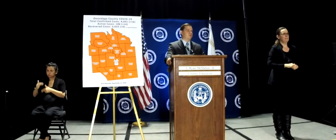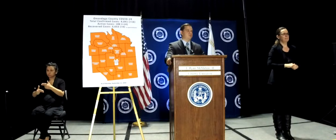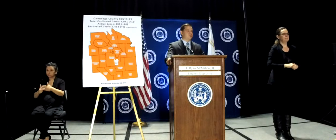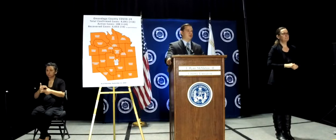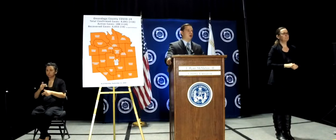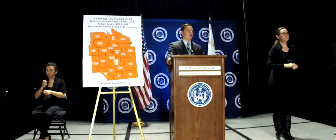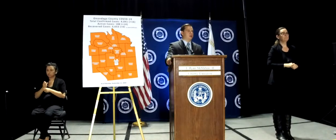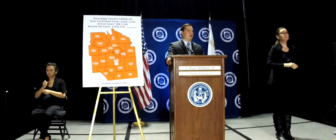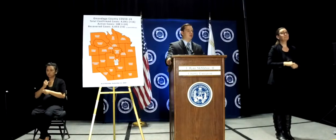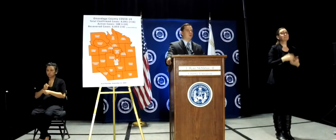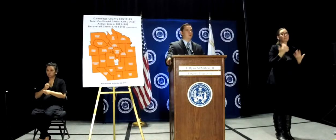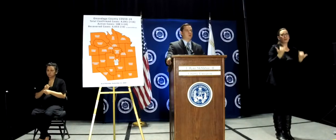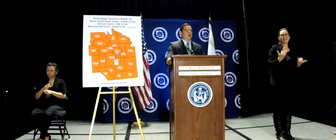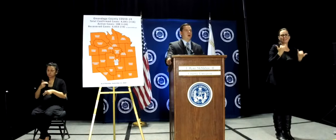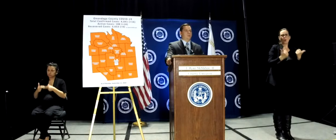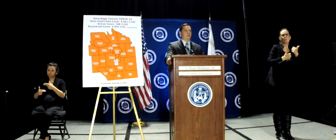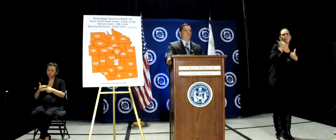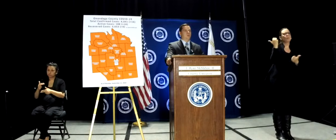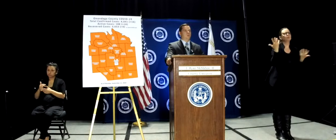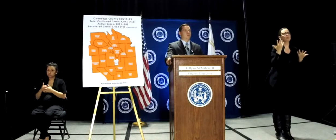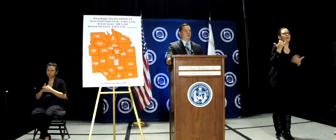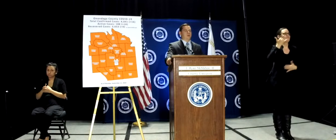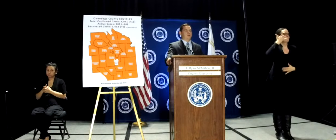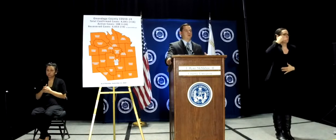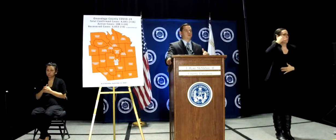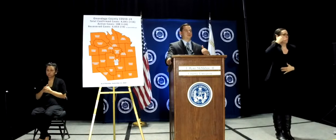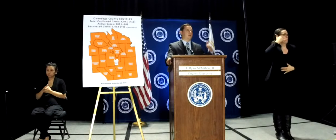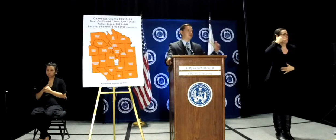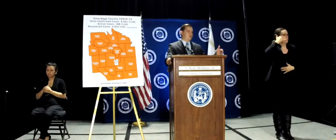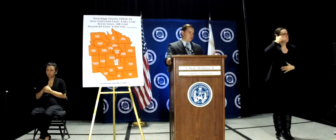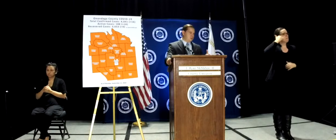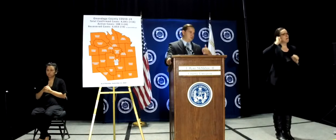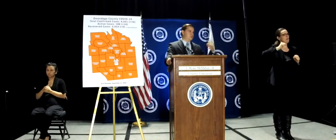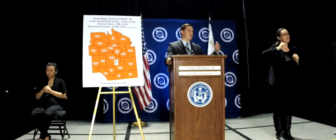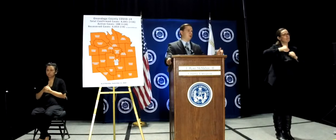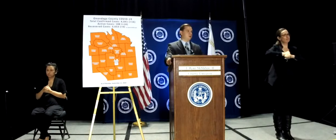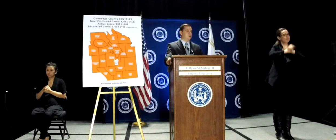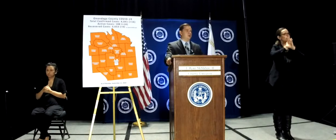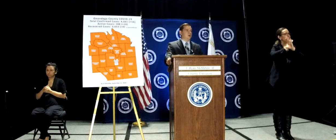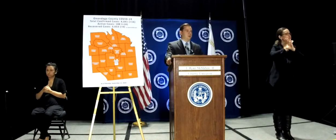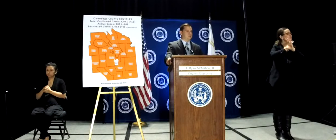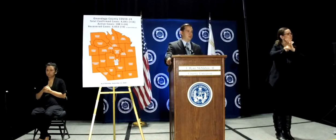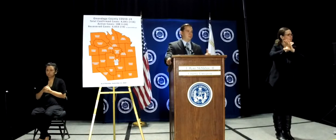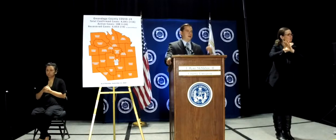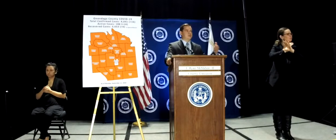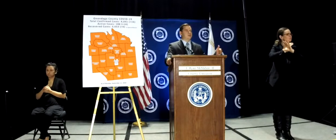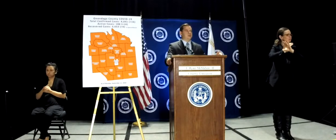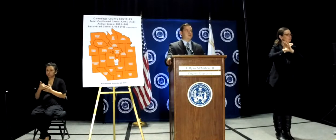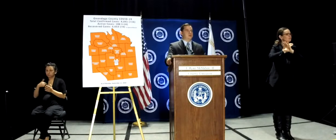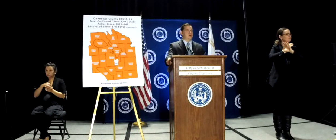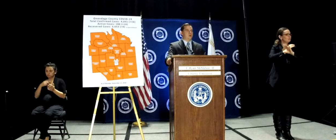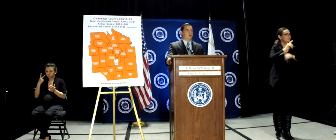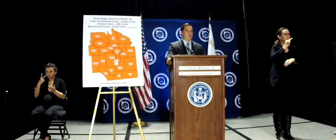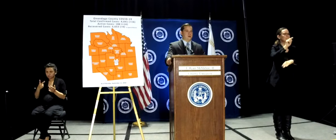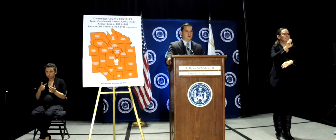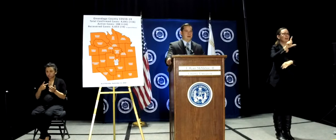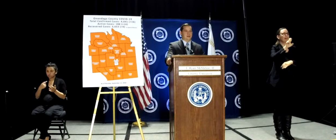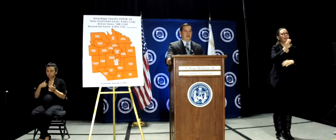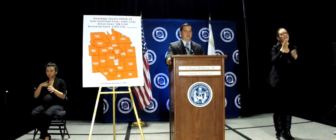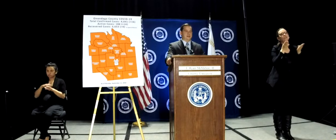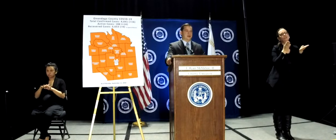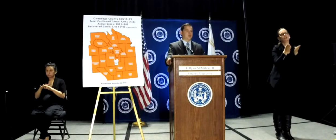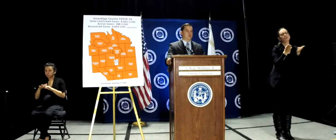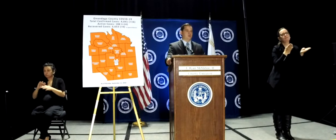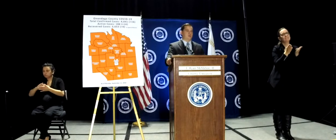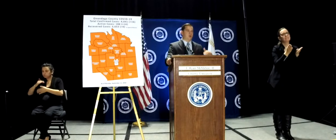that becomes harder to handle. But using teleservices and whether it's telemedicine or